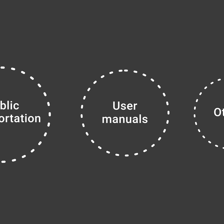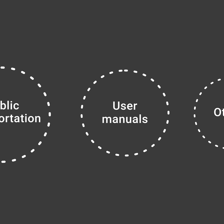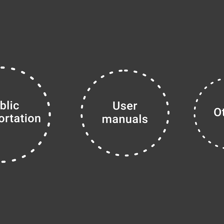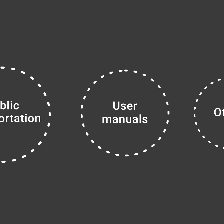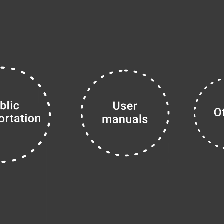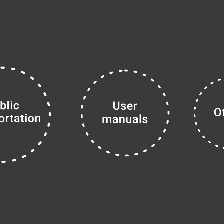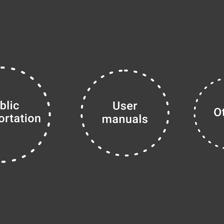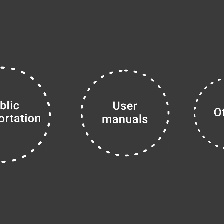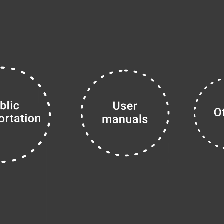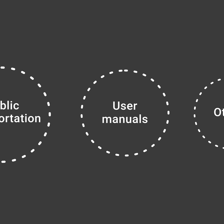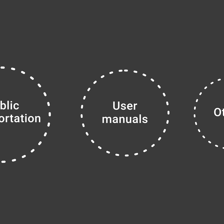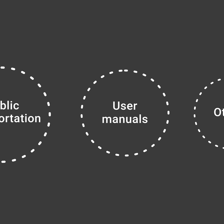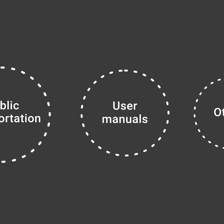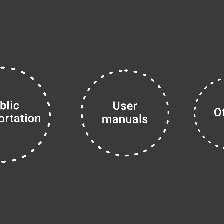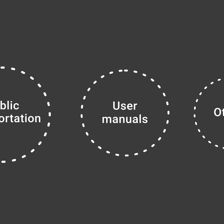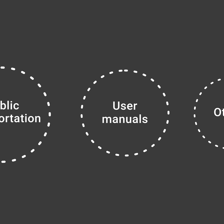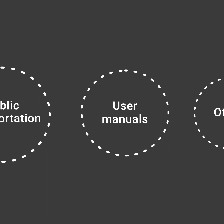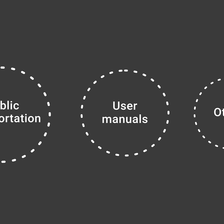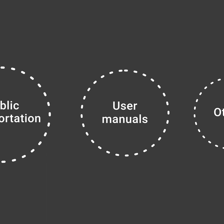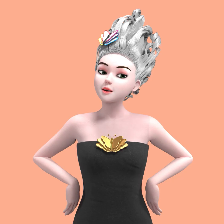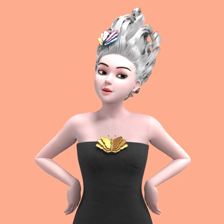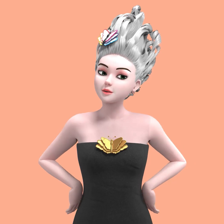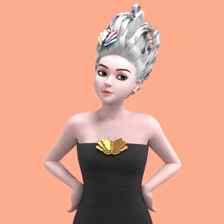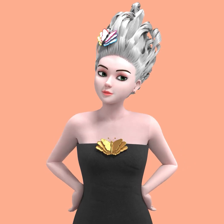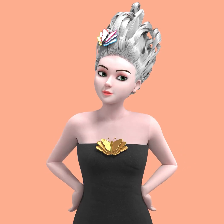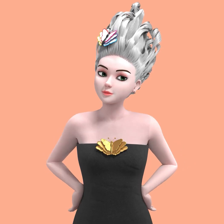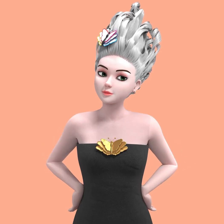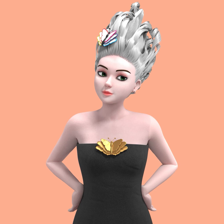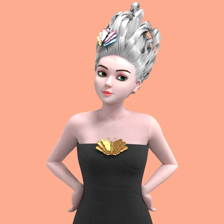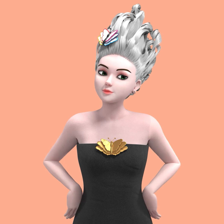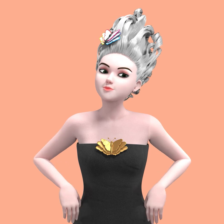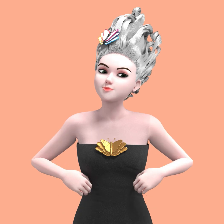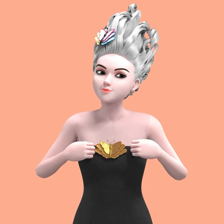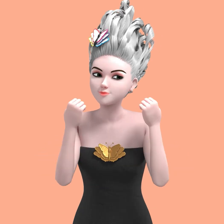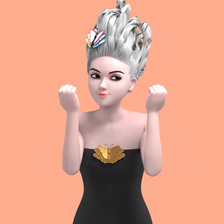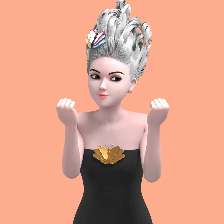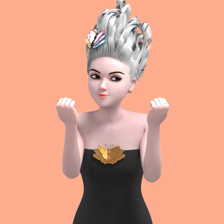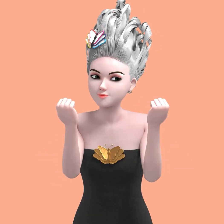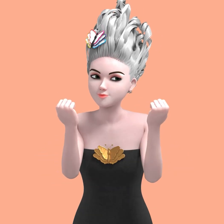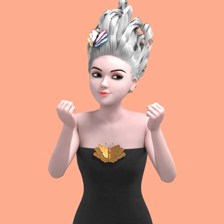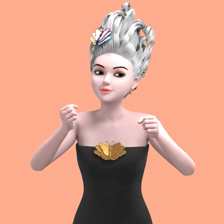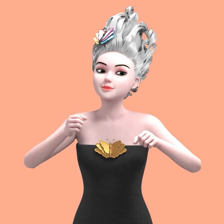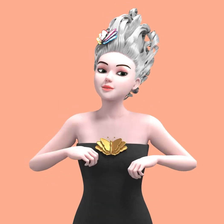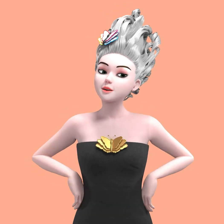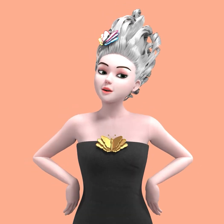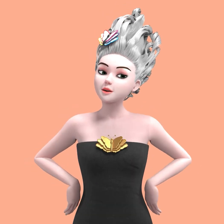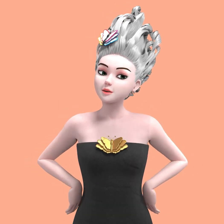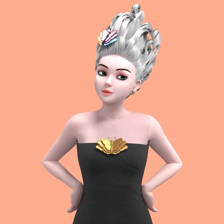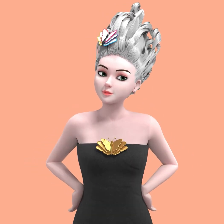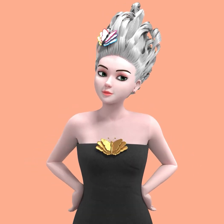this special group of people. If you want to take barrier-free for all marginalized